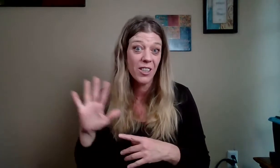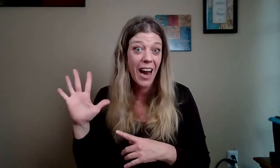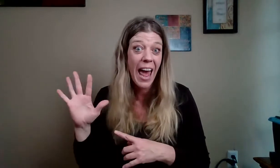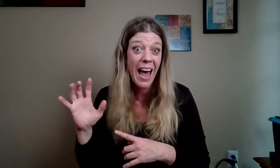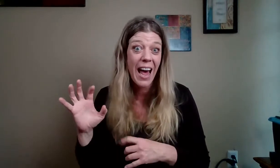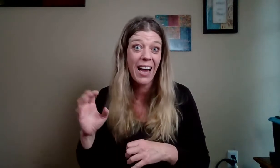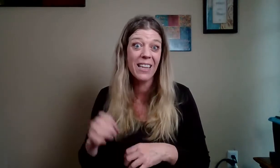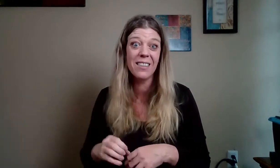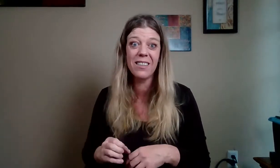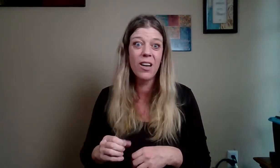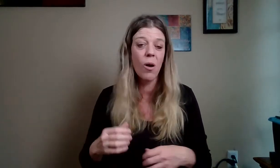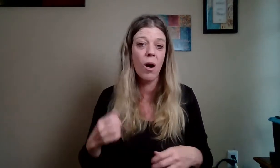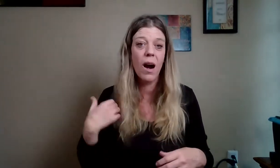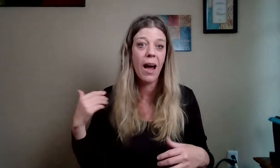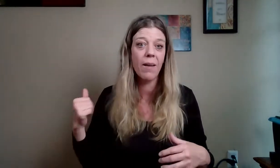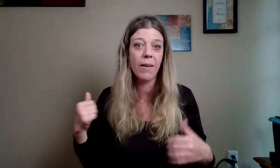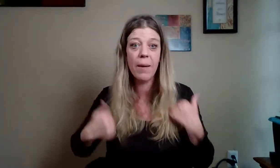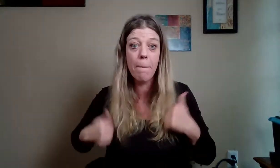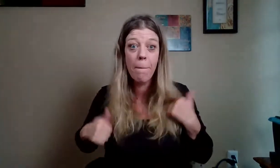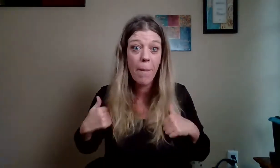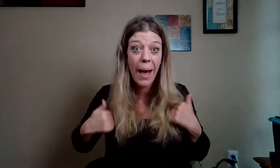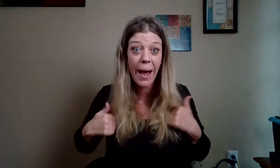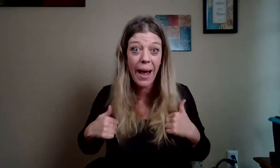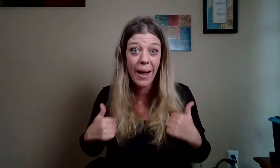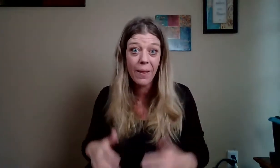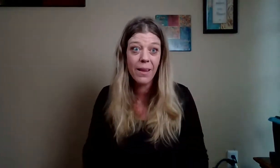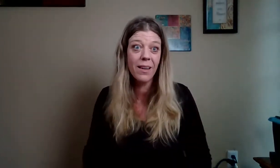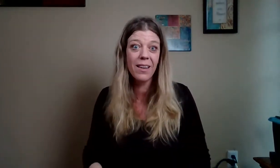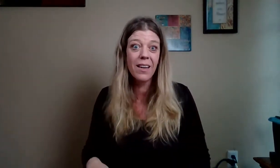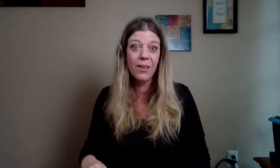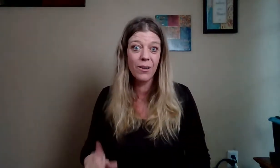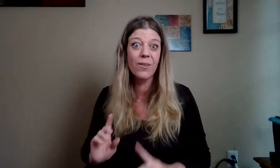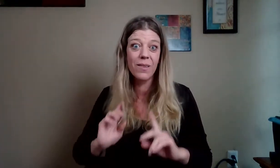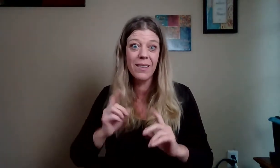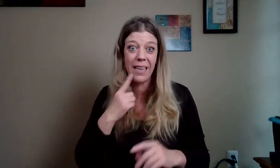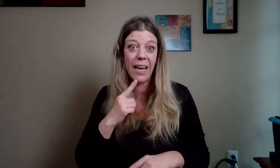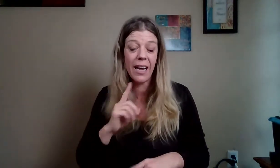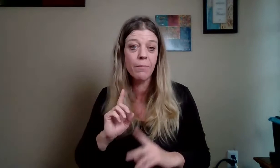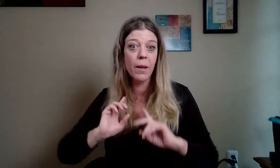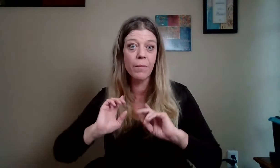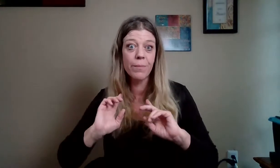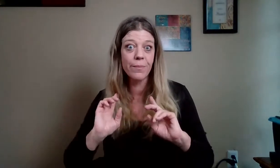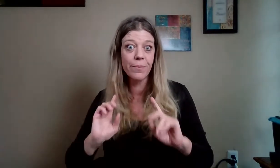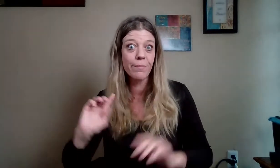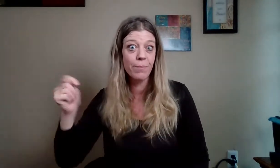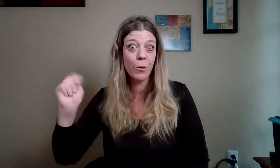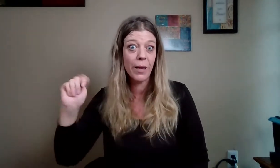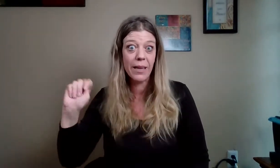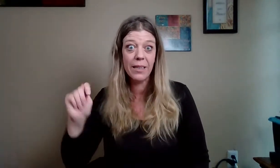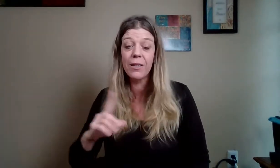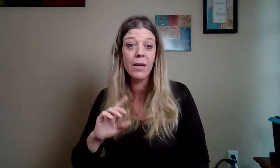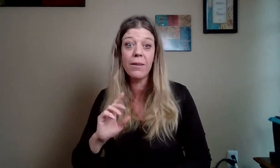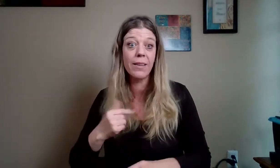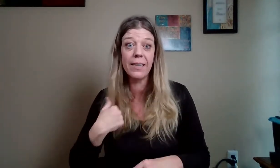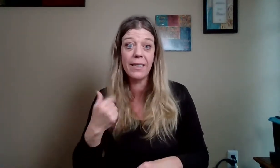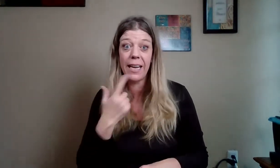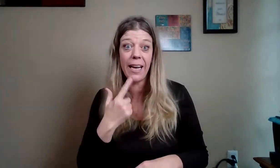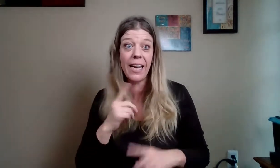your hands or have a bath. You say toilet. You don't even